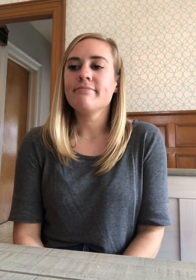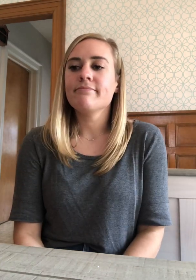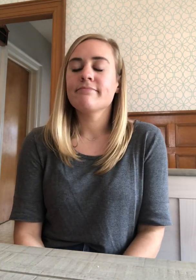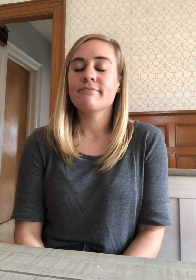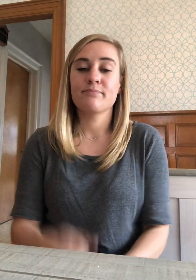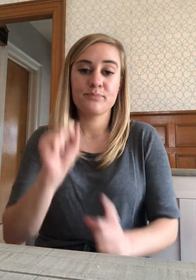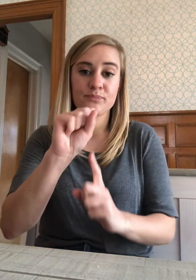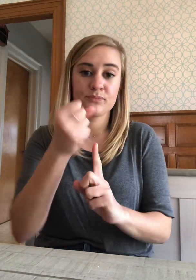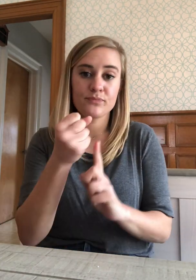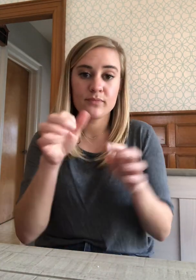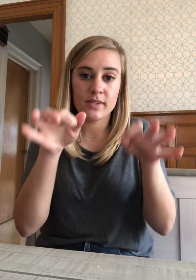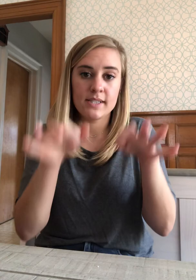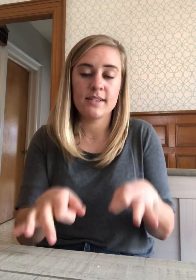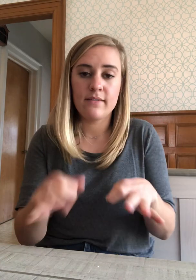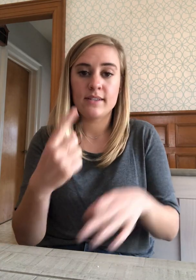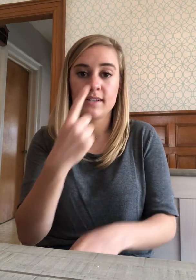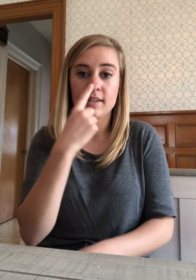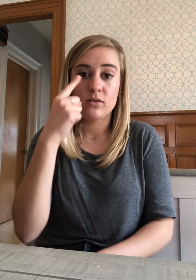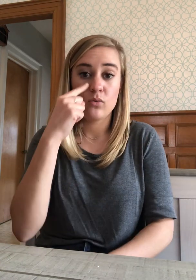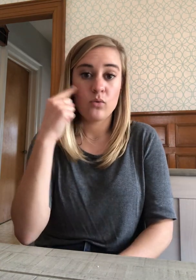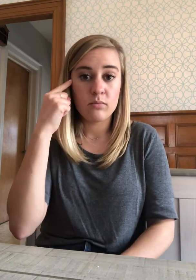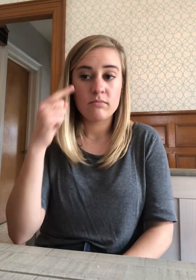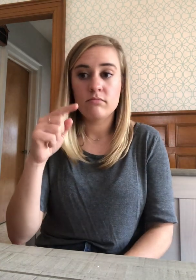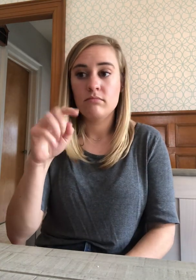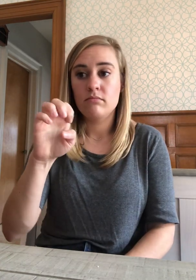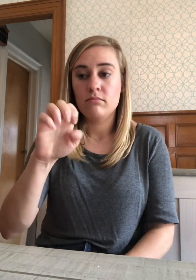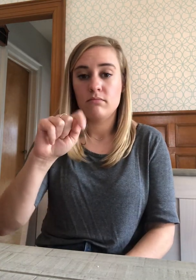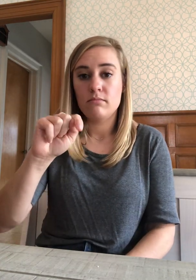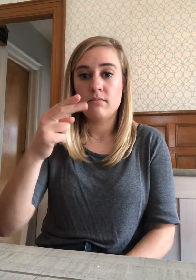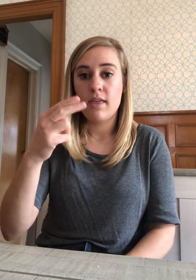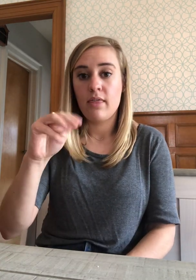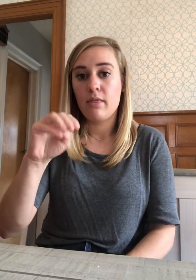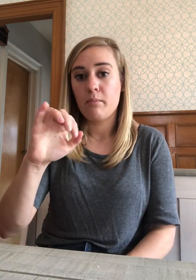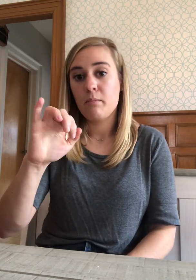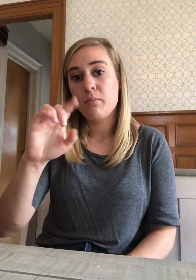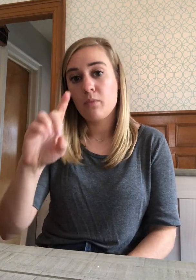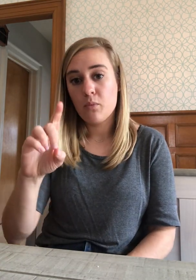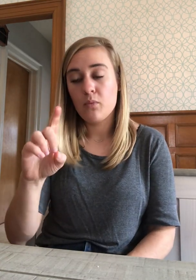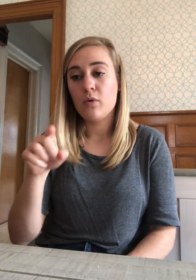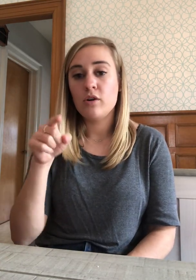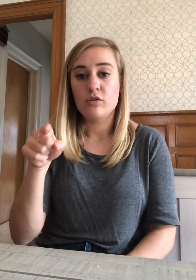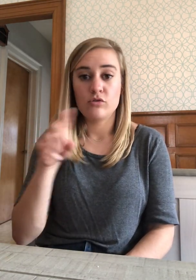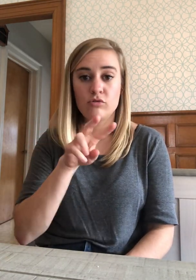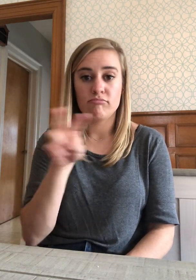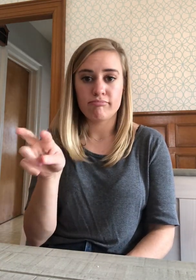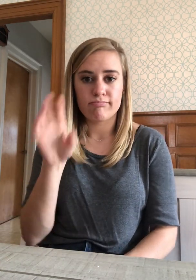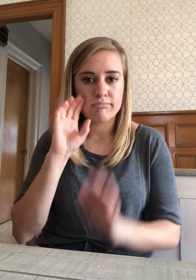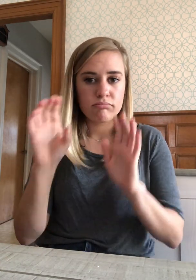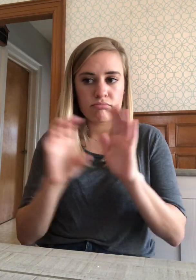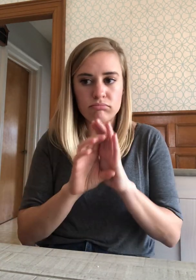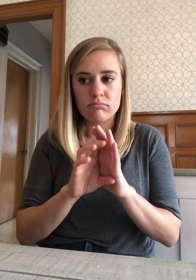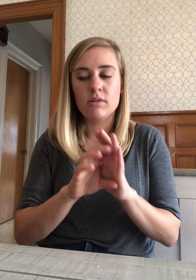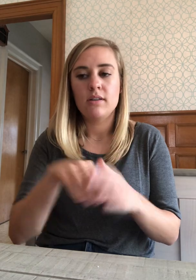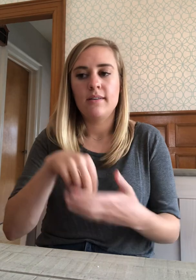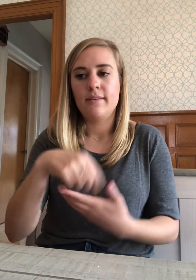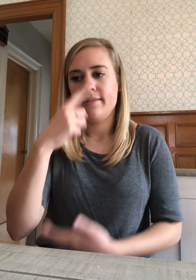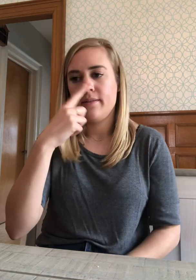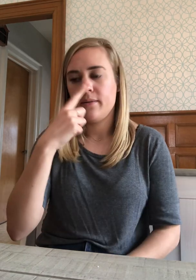is definitely a nasoorbital ethmoid. What you're looking at is the turbinates in the nose. That's the tip of his nose